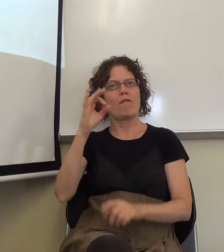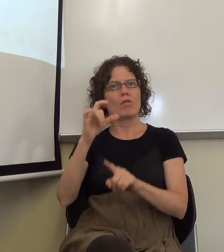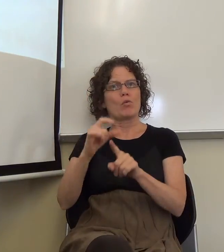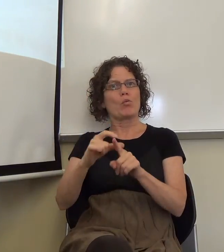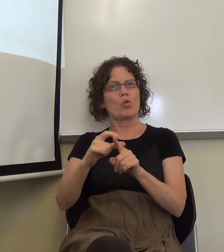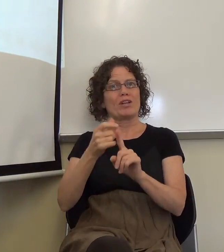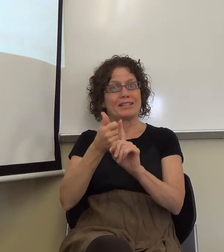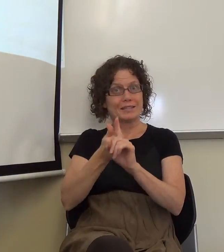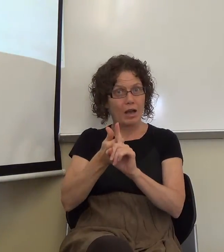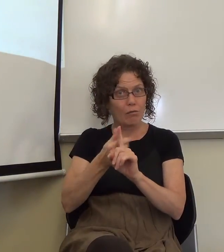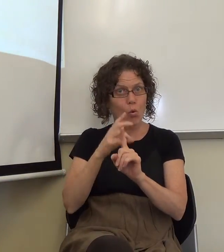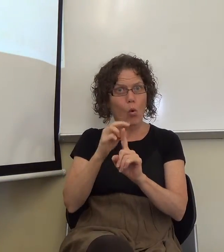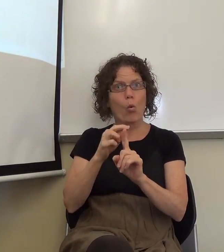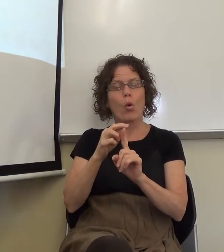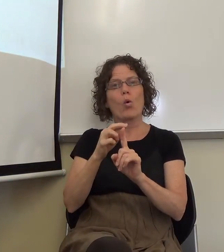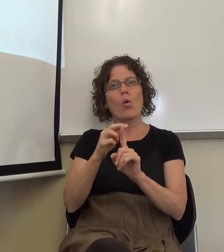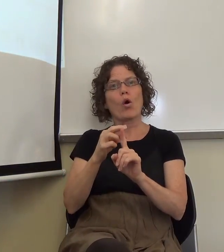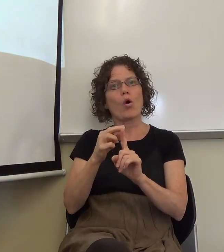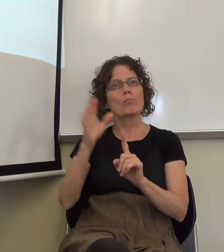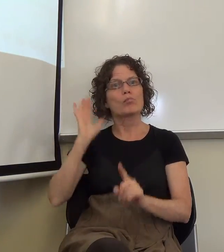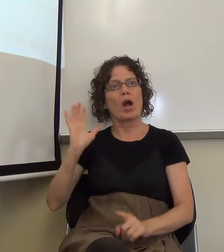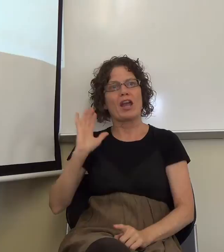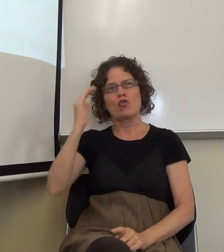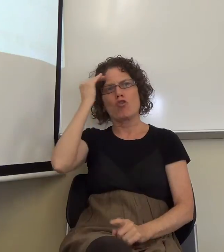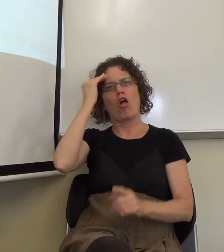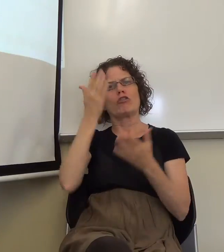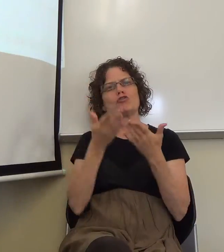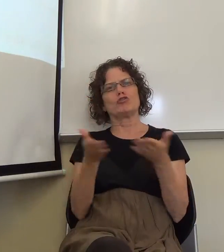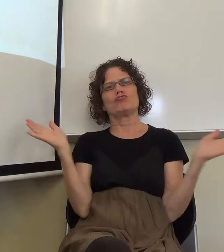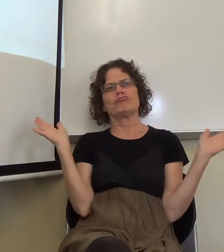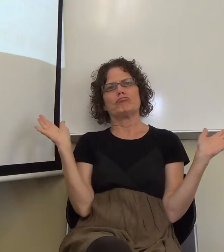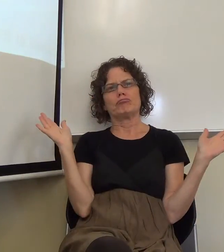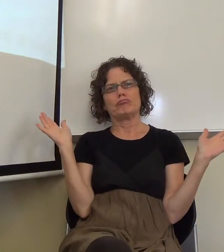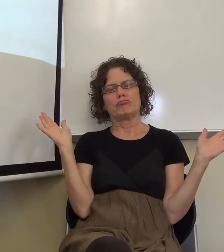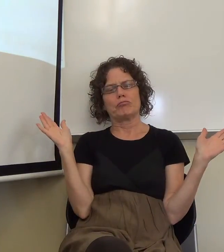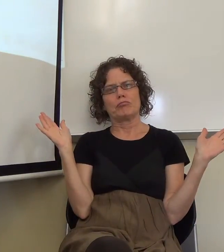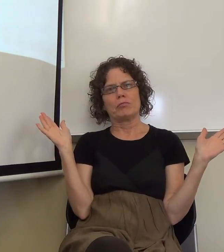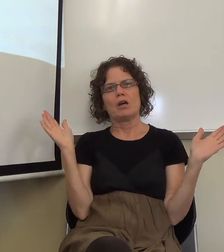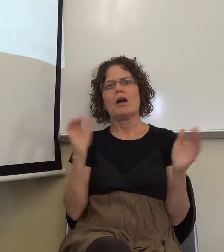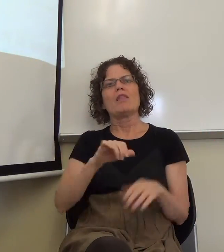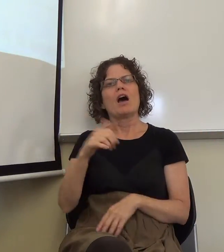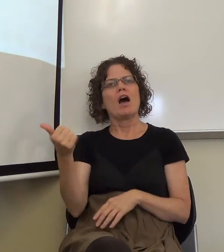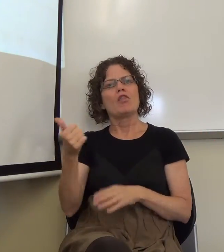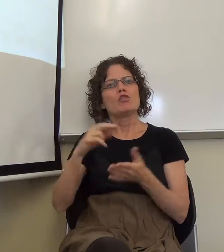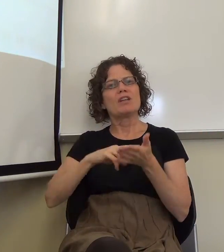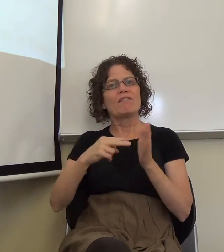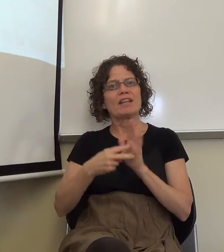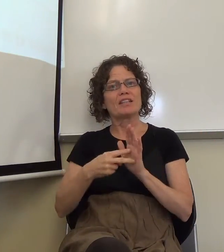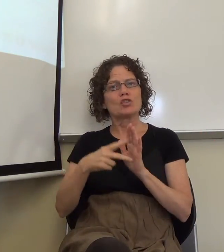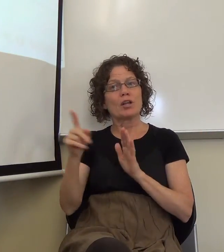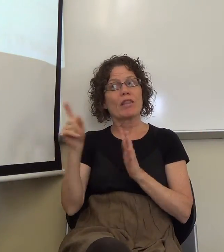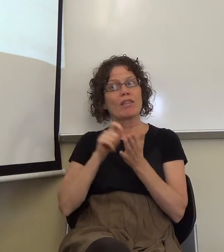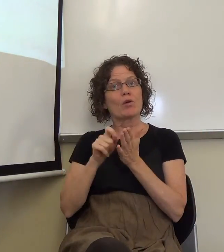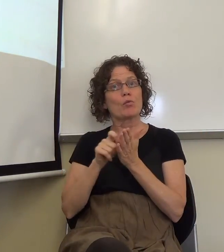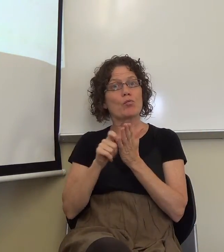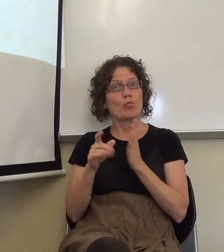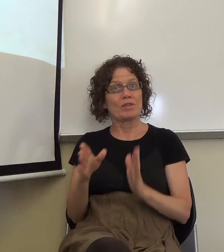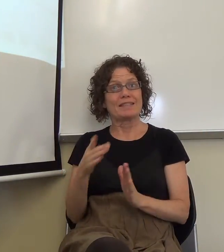and we're going to get to that later. The other definition that Lorraine Fleming has for prior knowledge